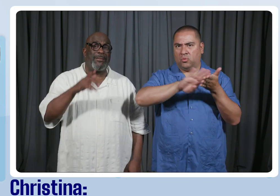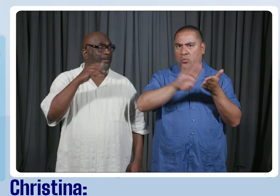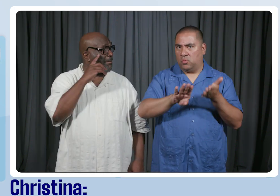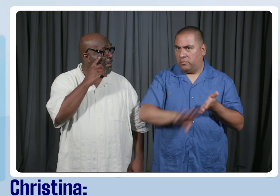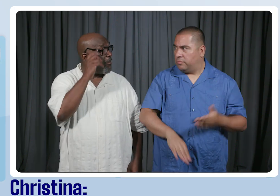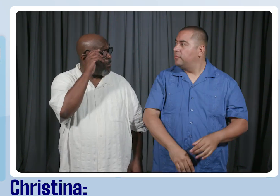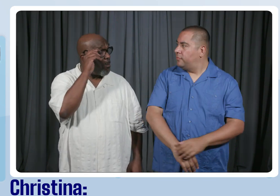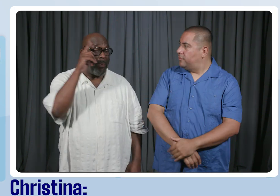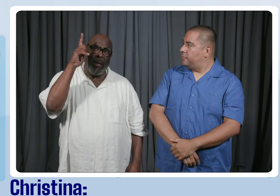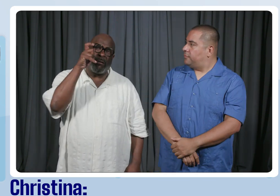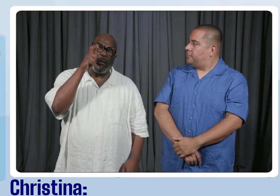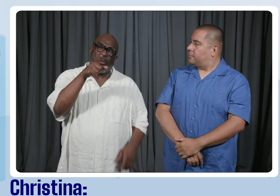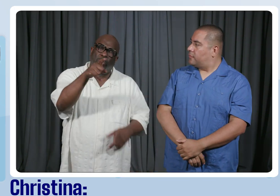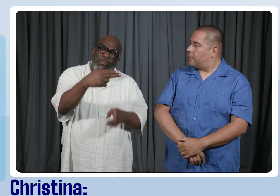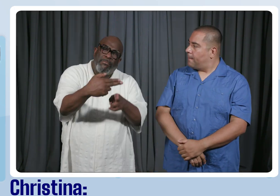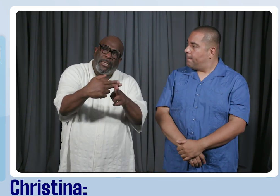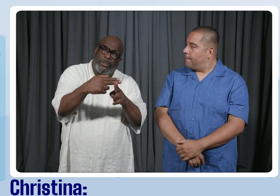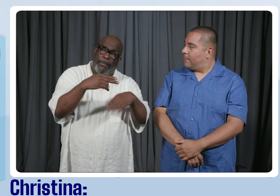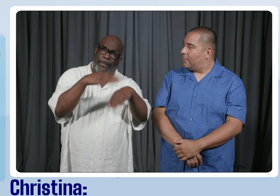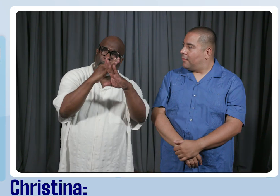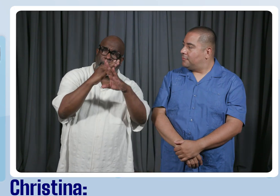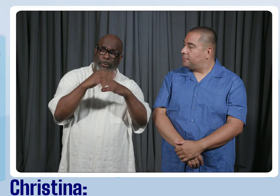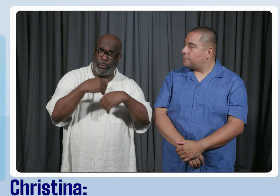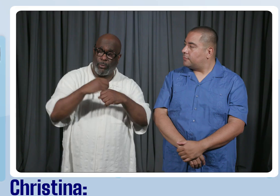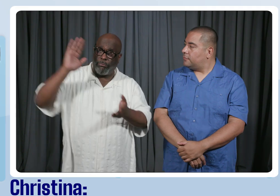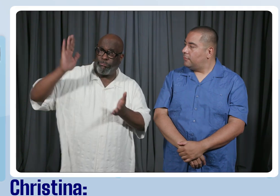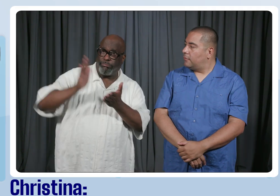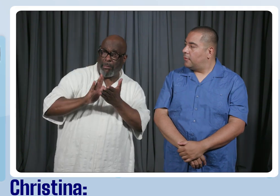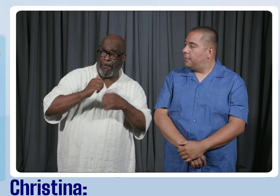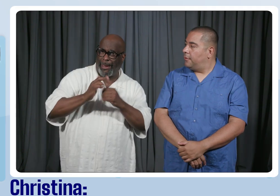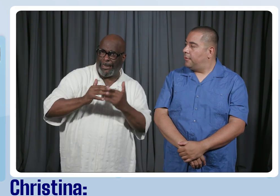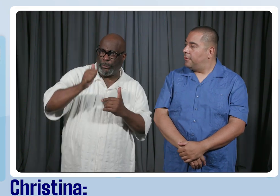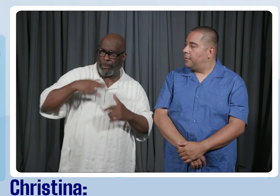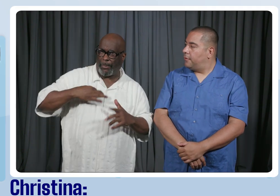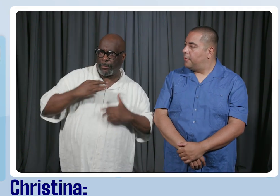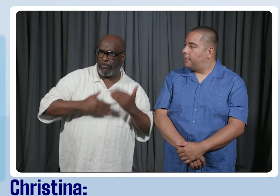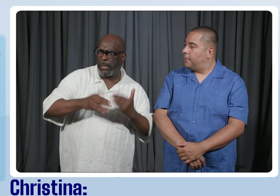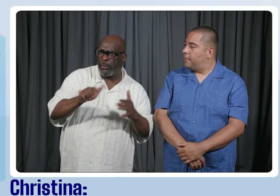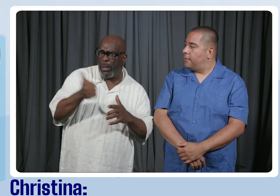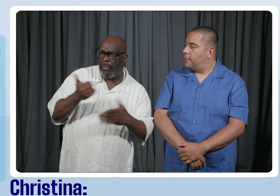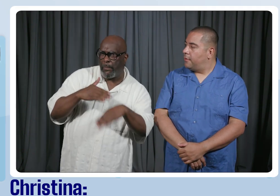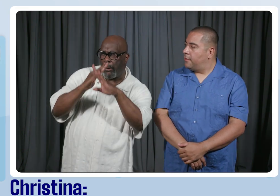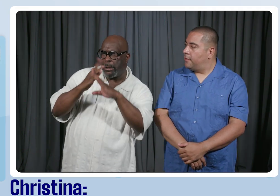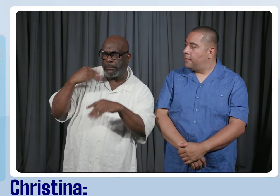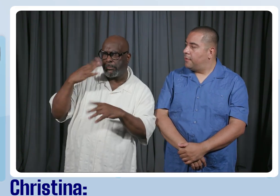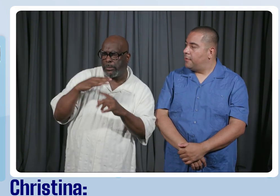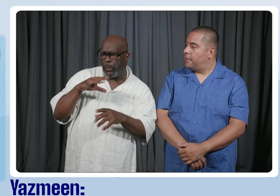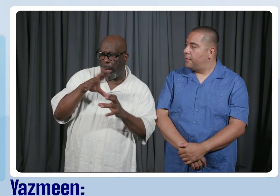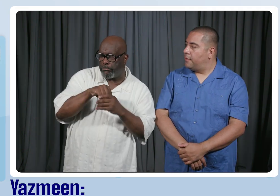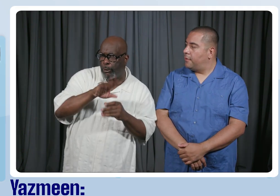how you've kind of made the application process easier. What other barriers are there that you face with the